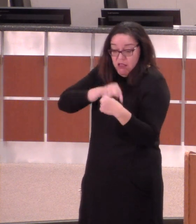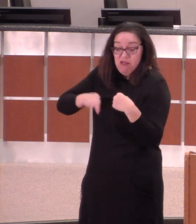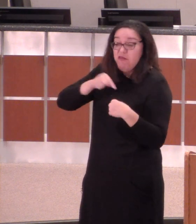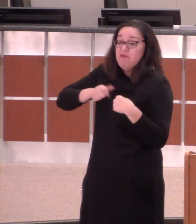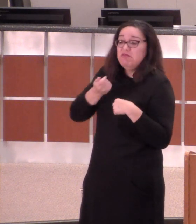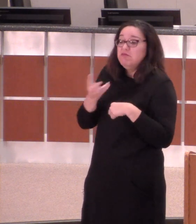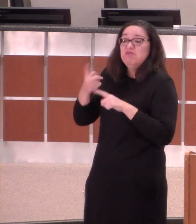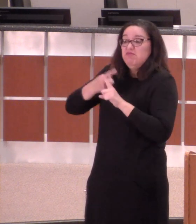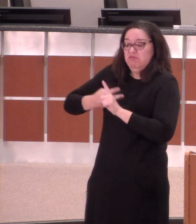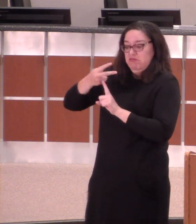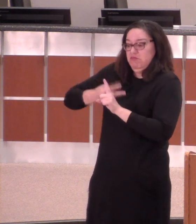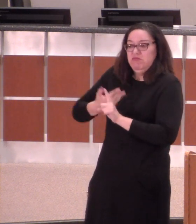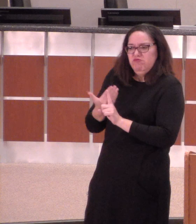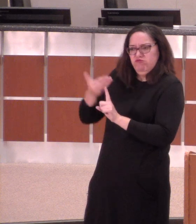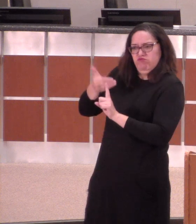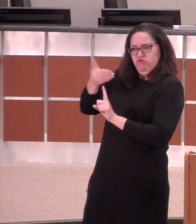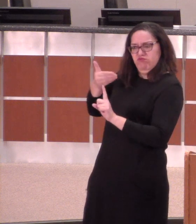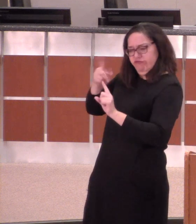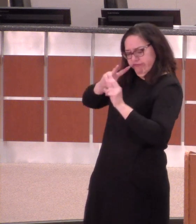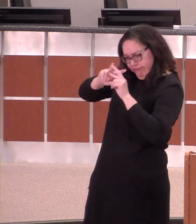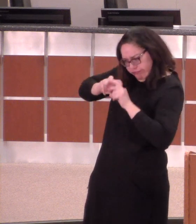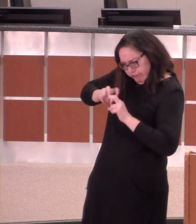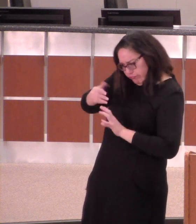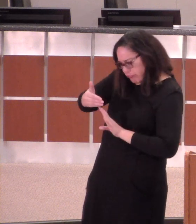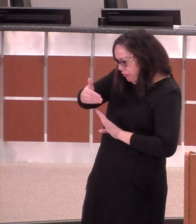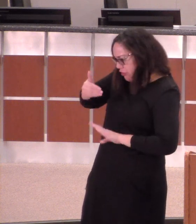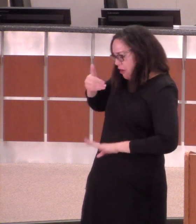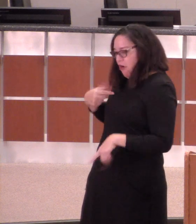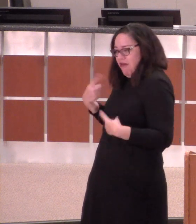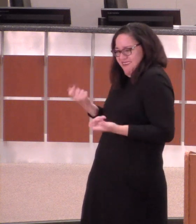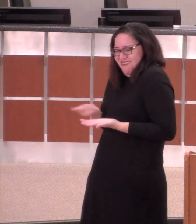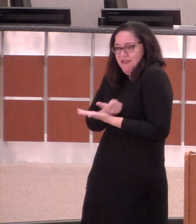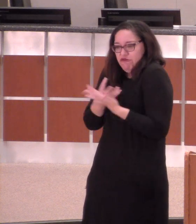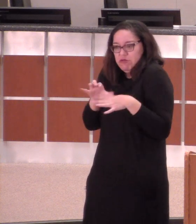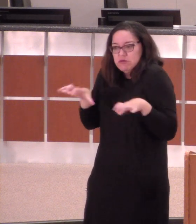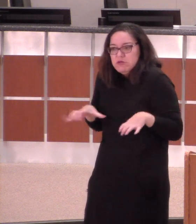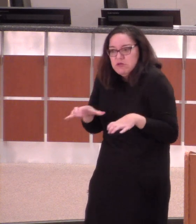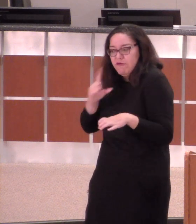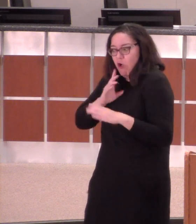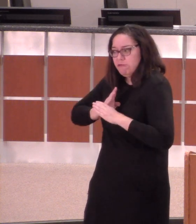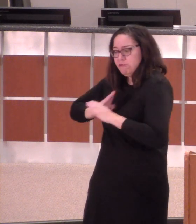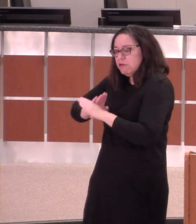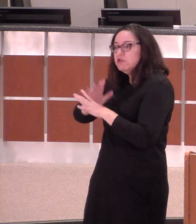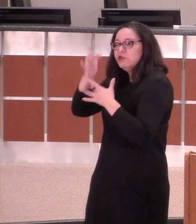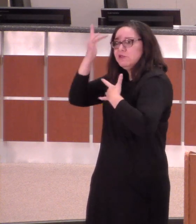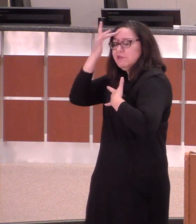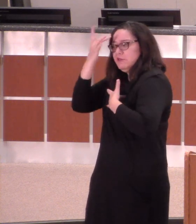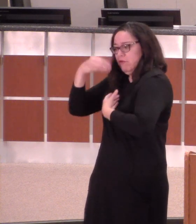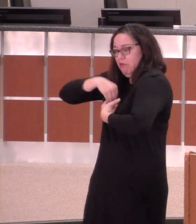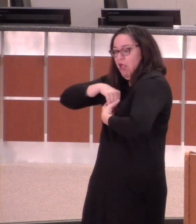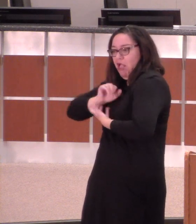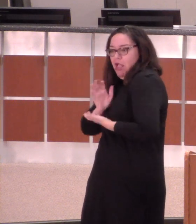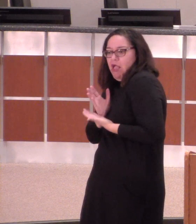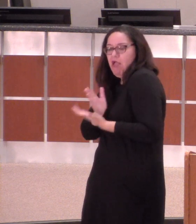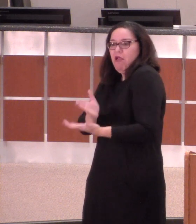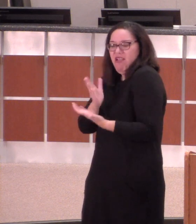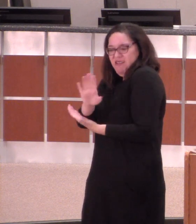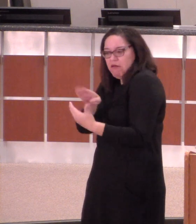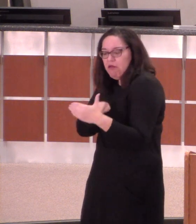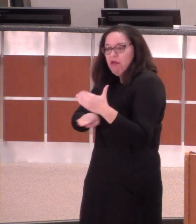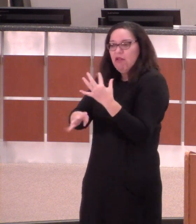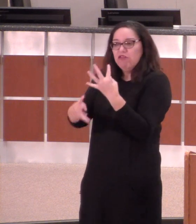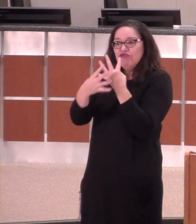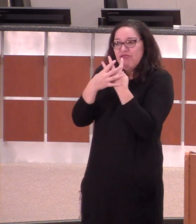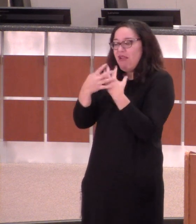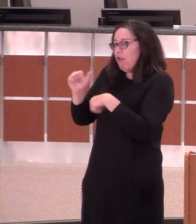have done everything we could to try and keep inmates from bringing this into the jail, from employees from bringing this into the jail. So trying to figure out how it